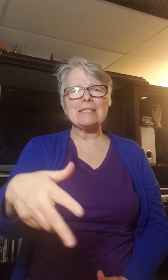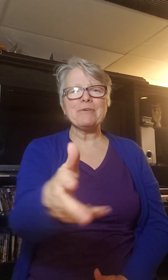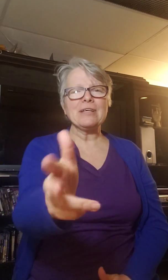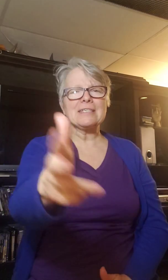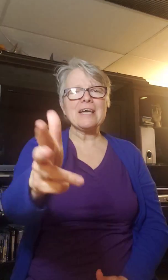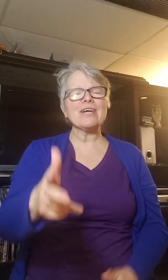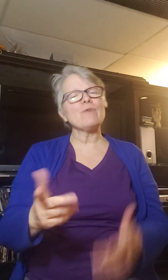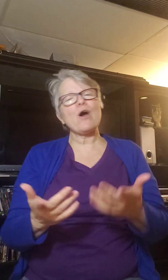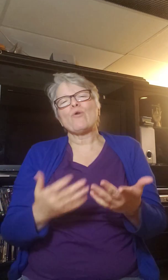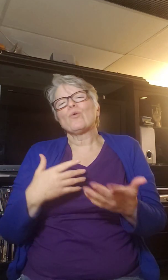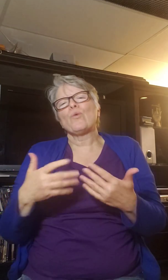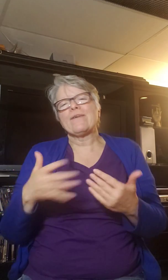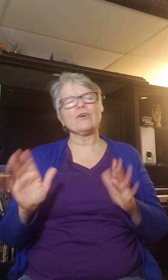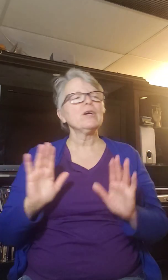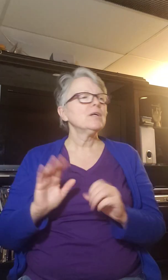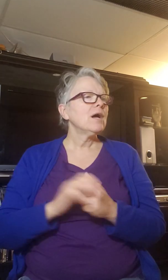slipping and sliding around or whatever.